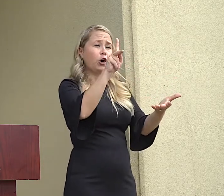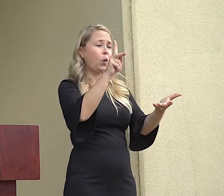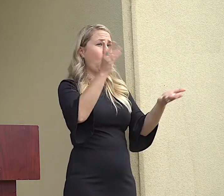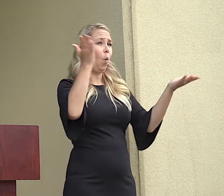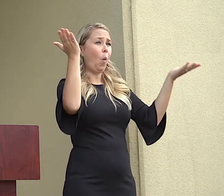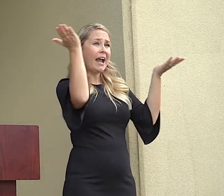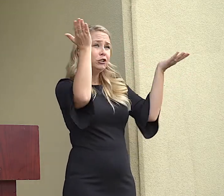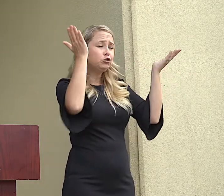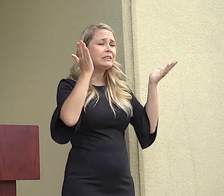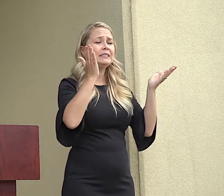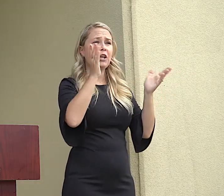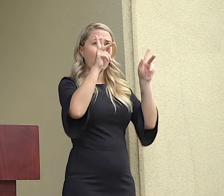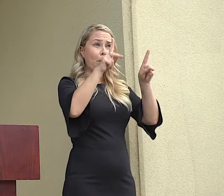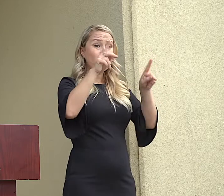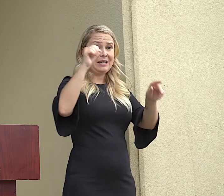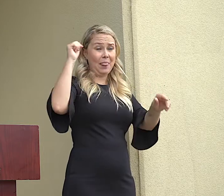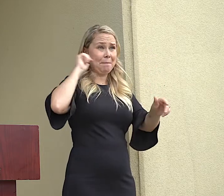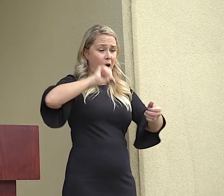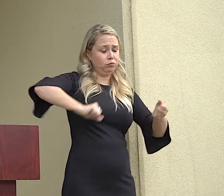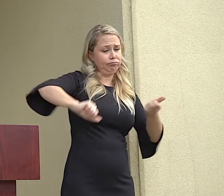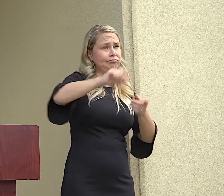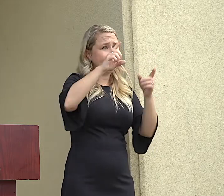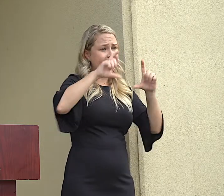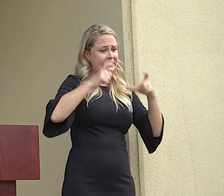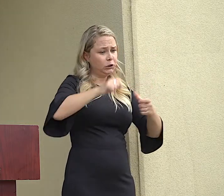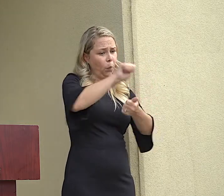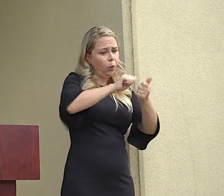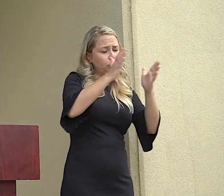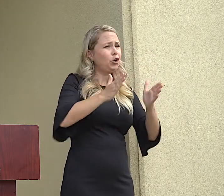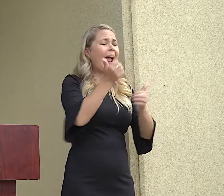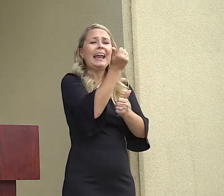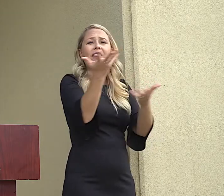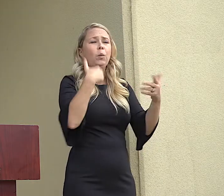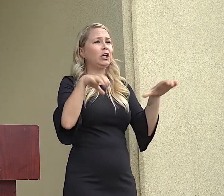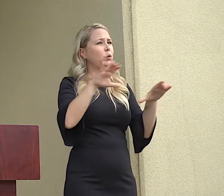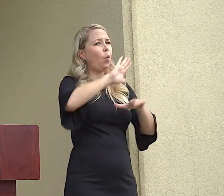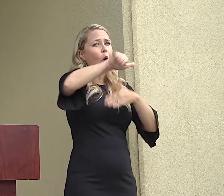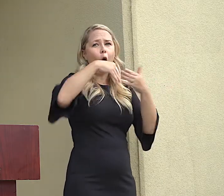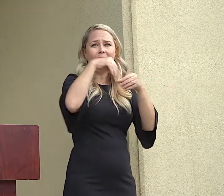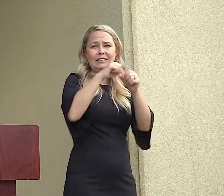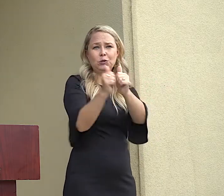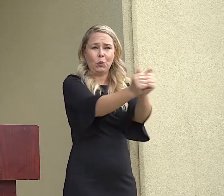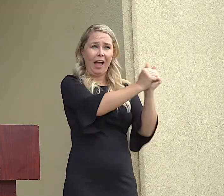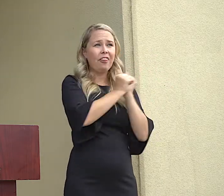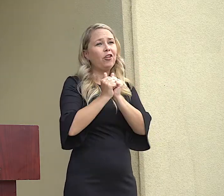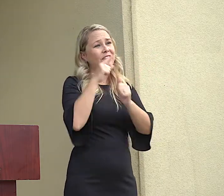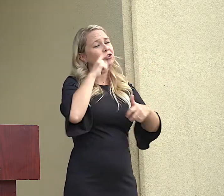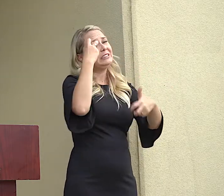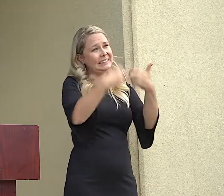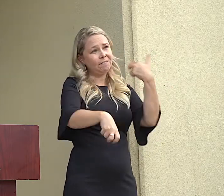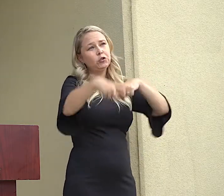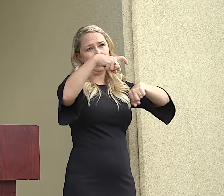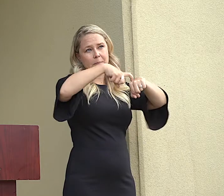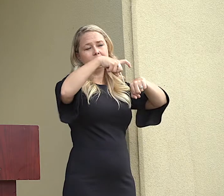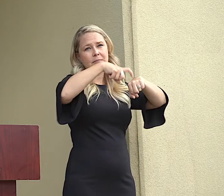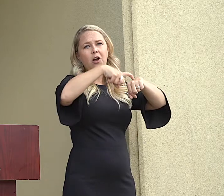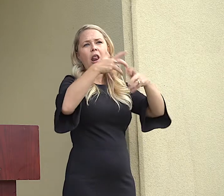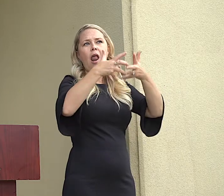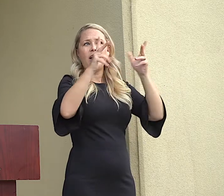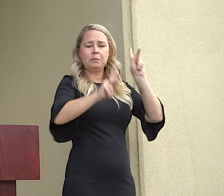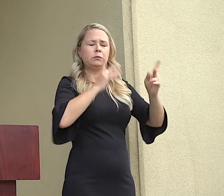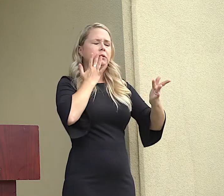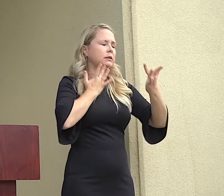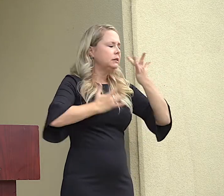waitress, you're supporting the person in the back that's cleaning the dishes. Anything you can do, we're all in this together. These are difficult times. There are a lot of people